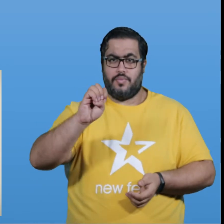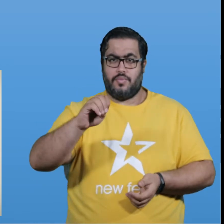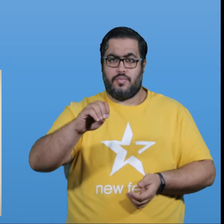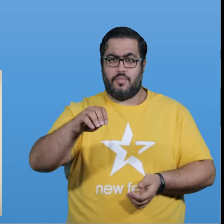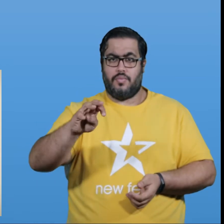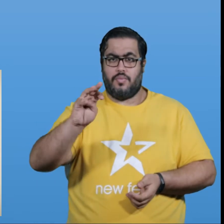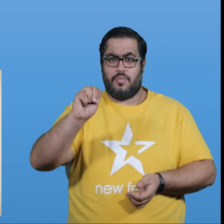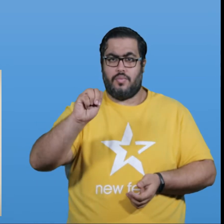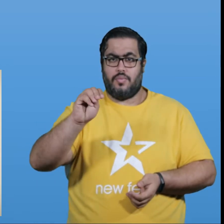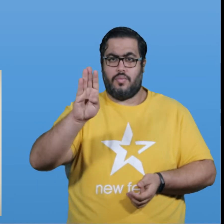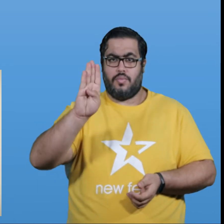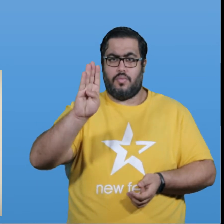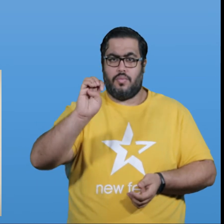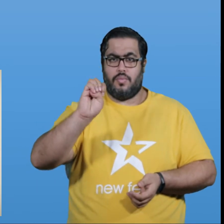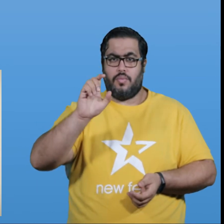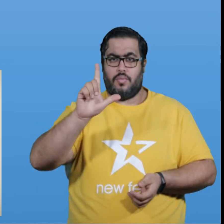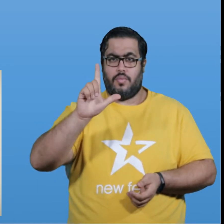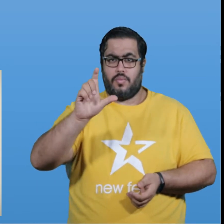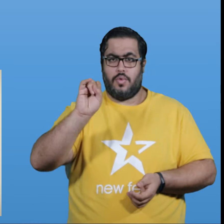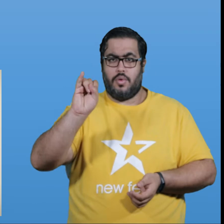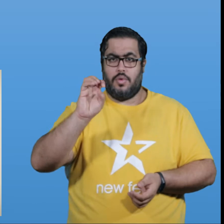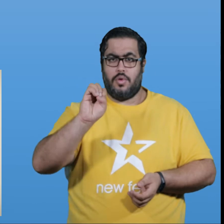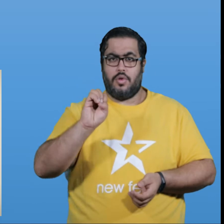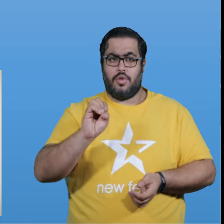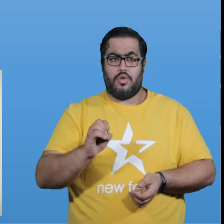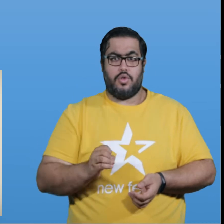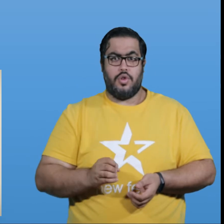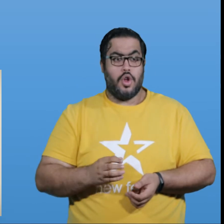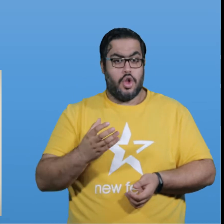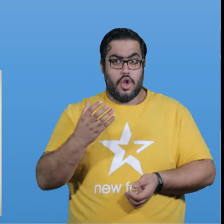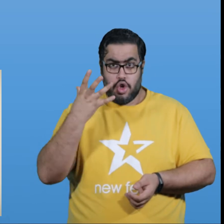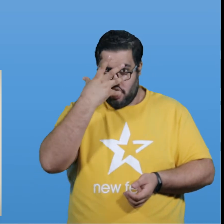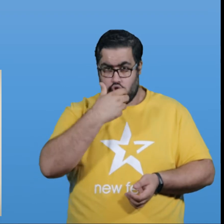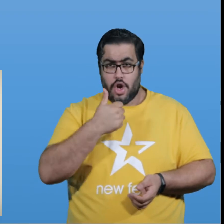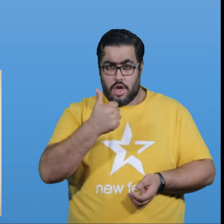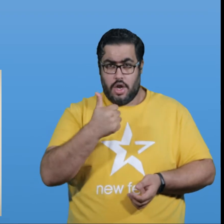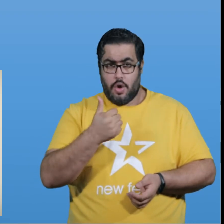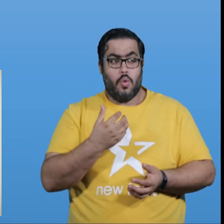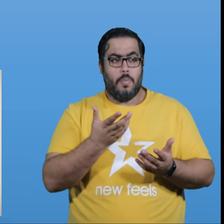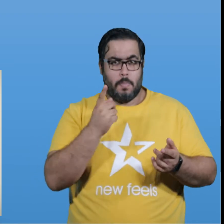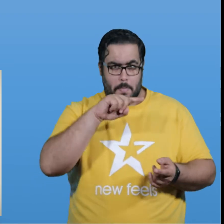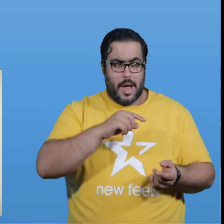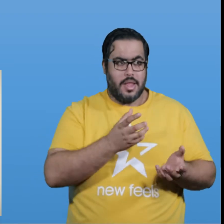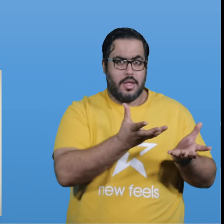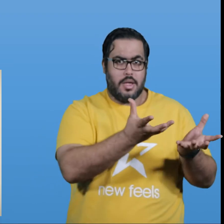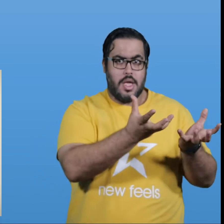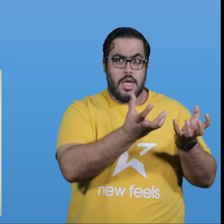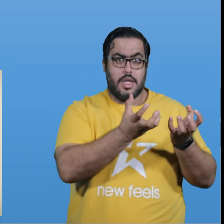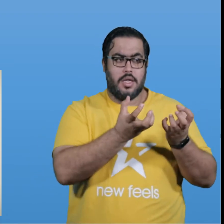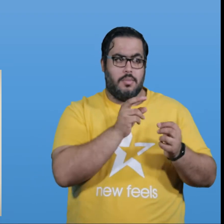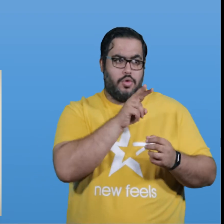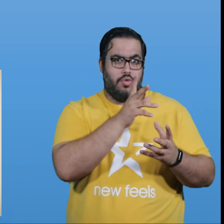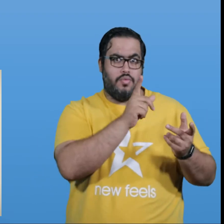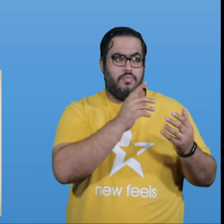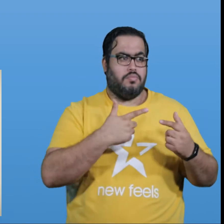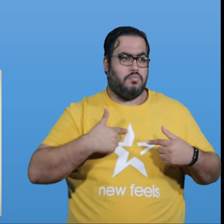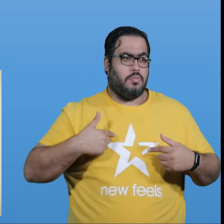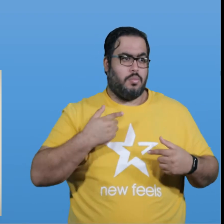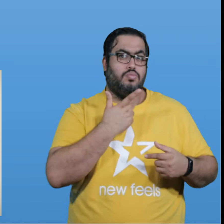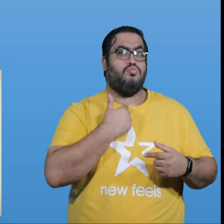Decorate and beautify are other words for embellish. Now think about this. As a student, what can you do to